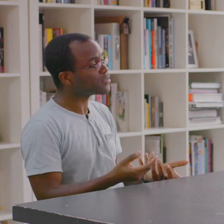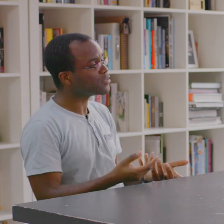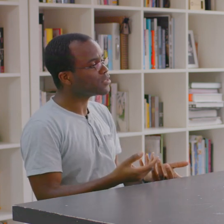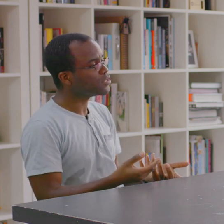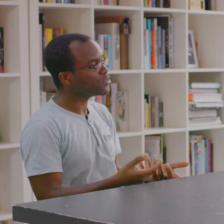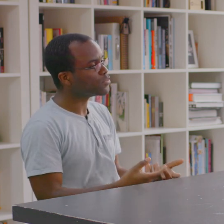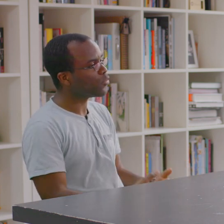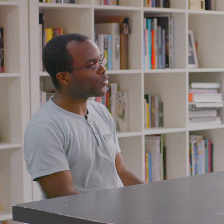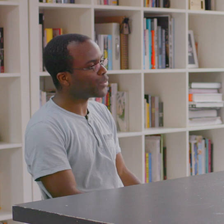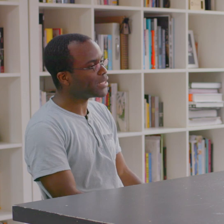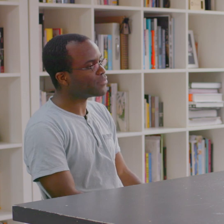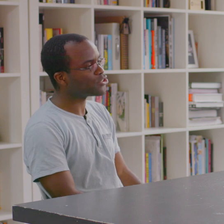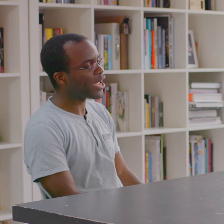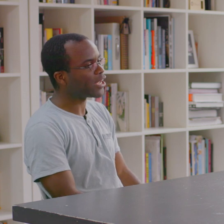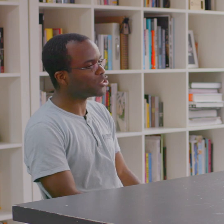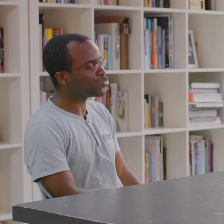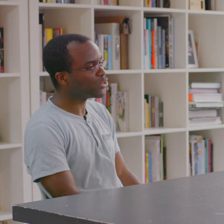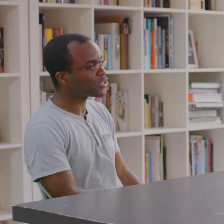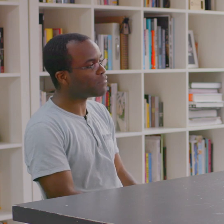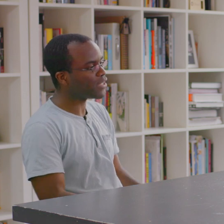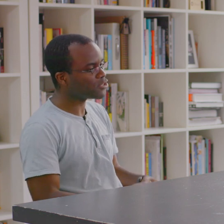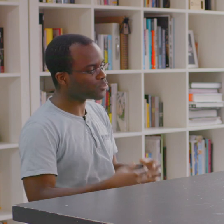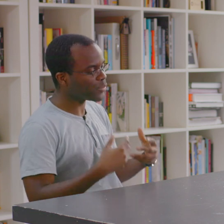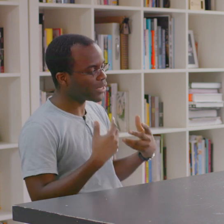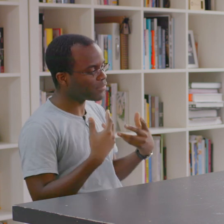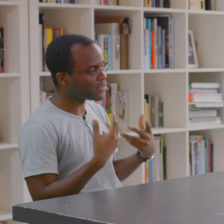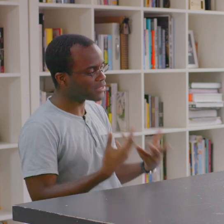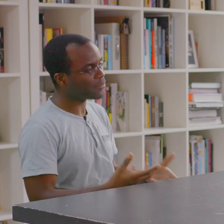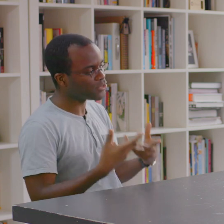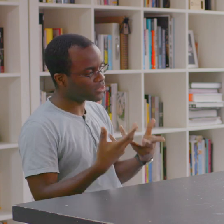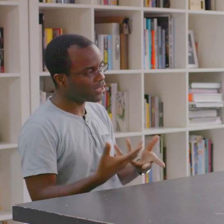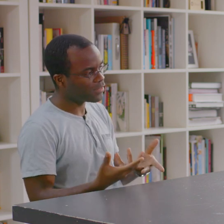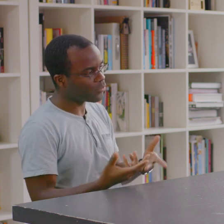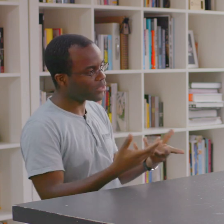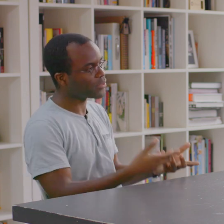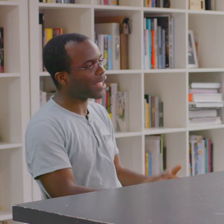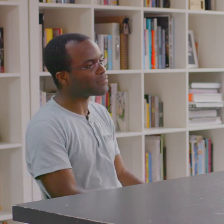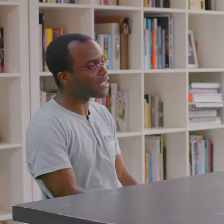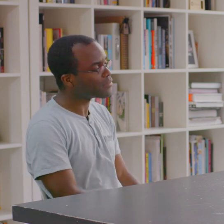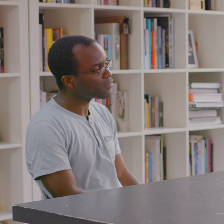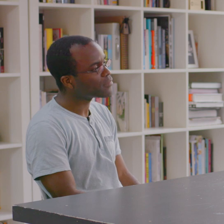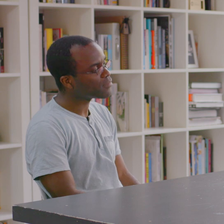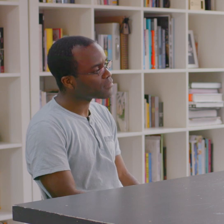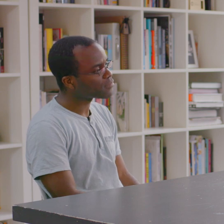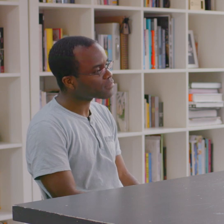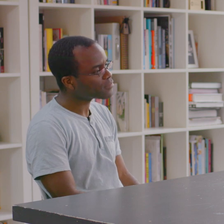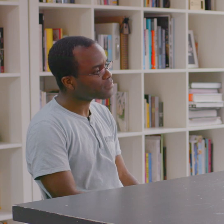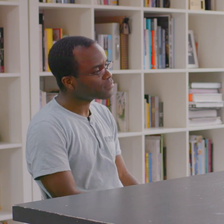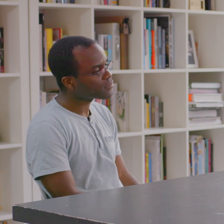what would we have changed which conventions would we have established that we don't have now so you think the word app has